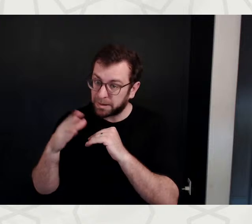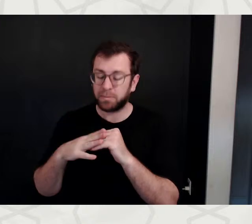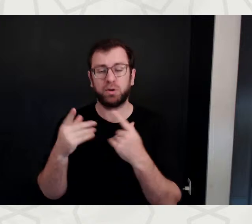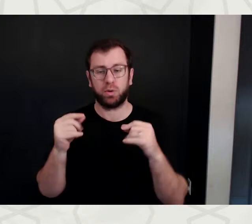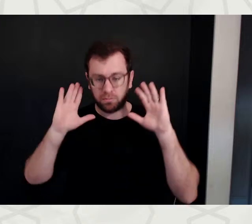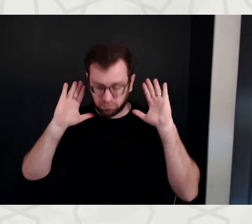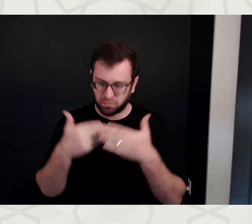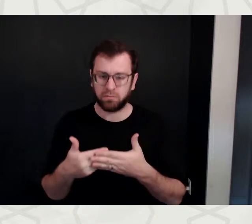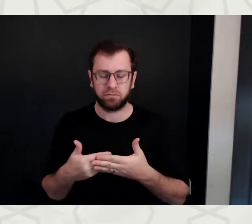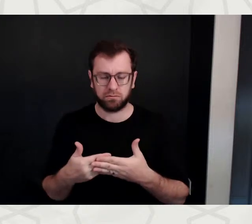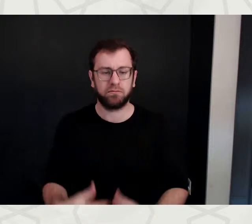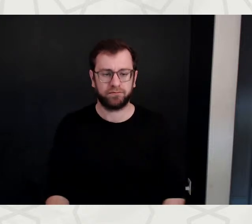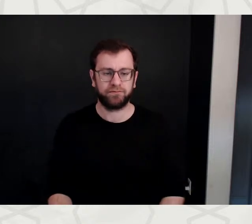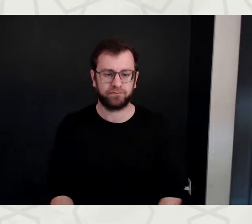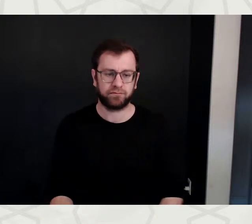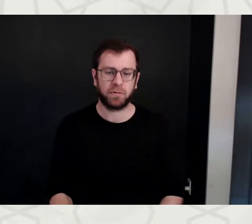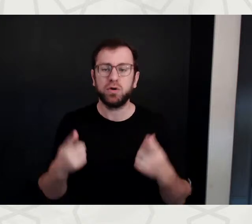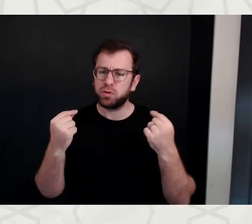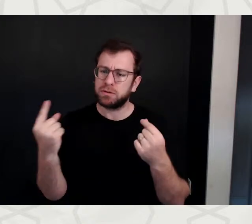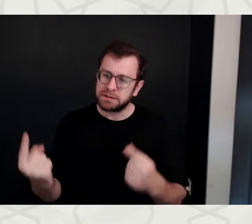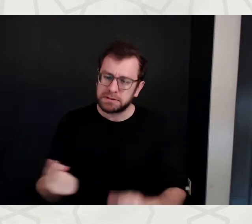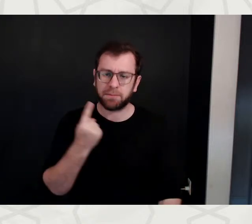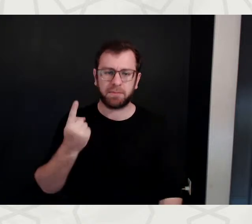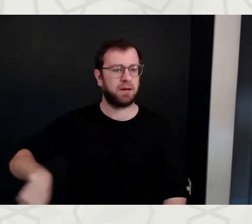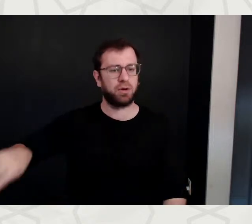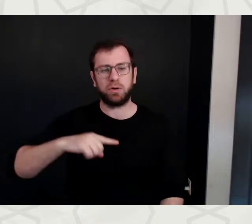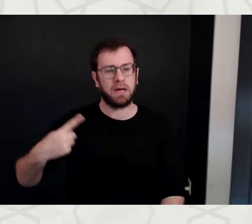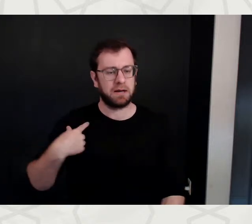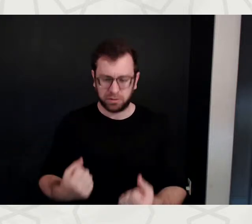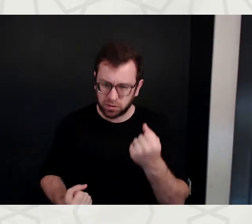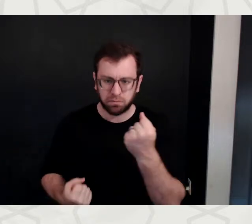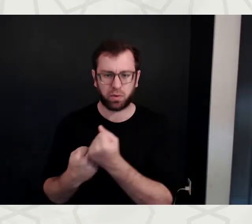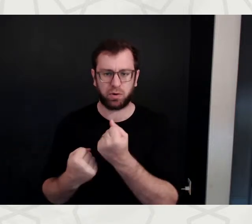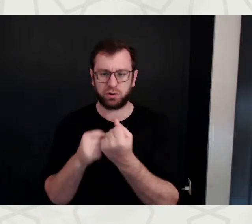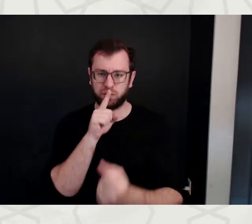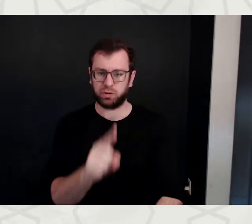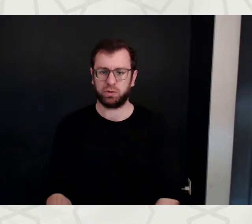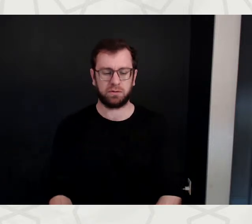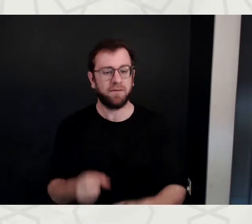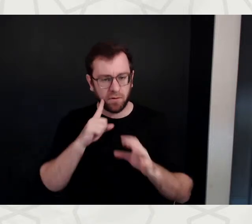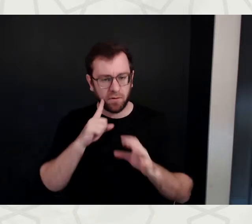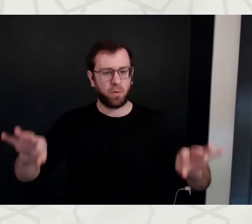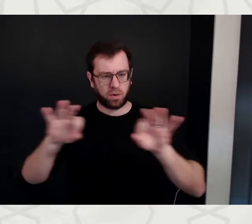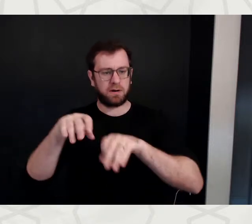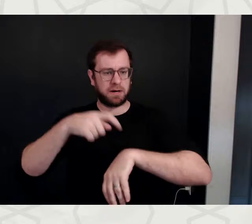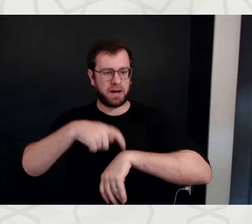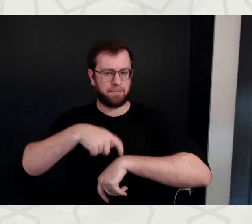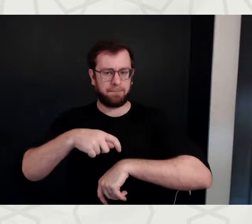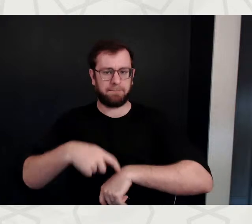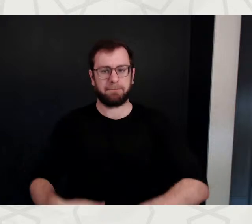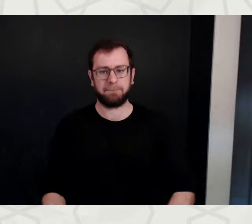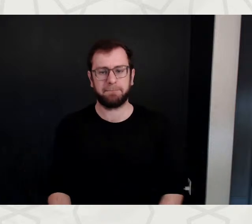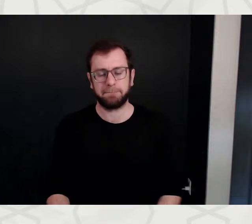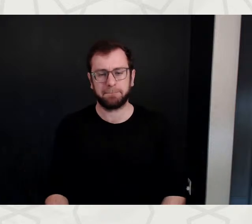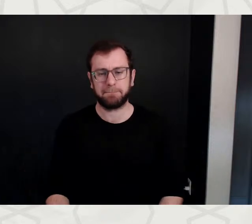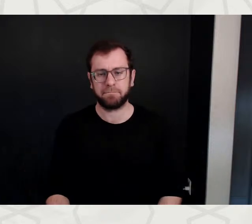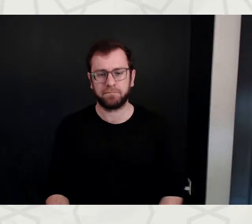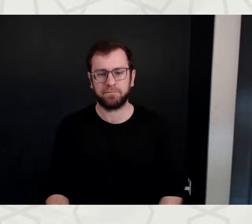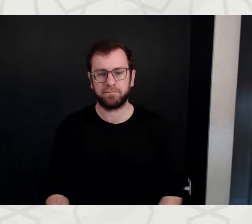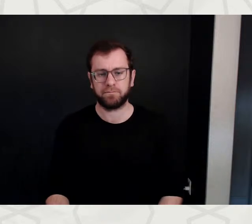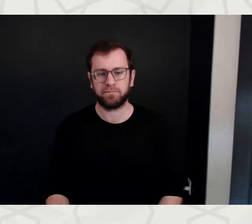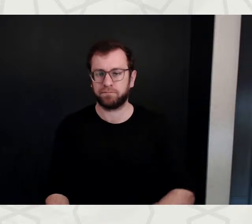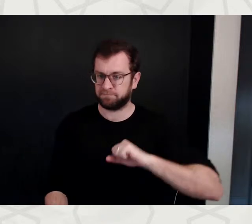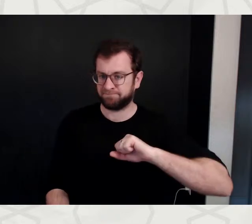to stand for the truth in this critical point in time. The resistance is